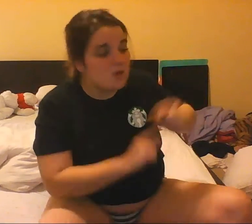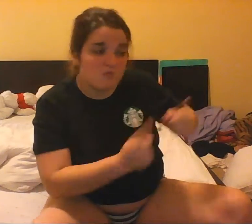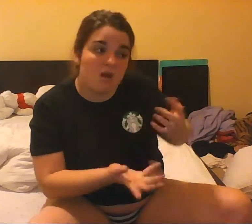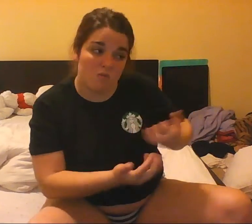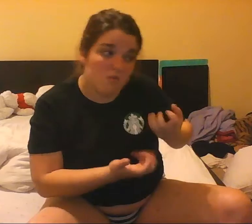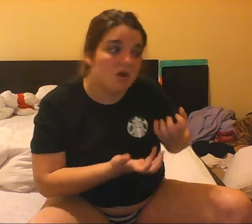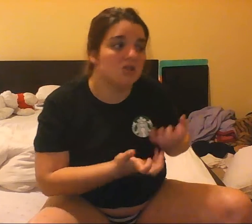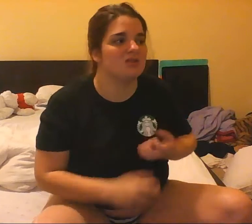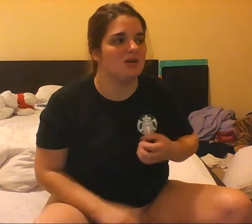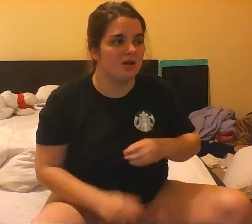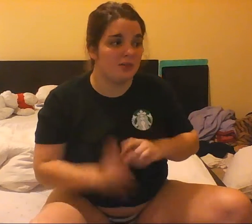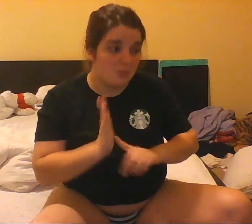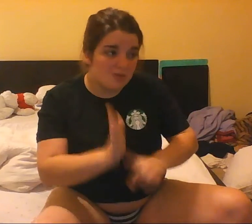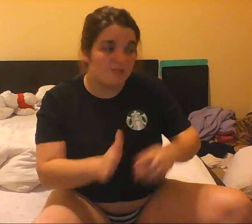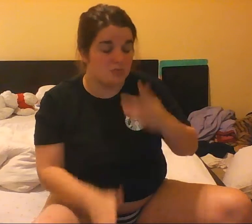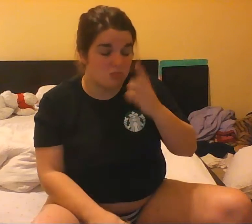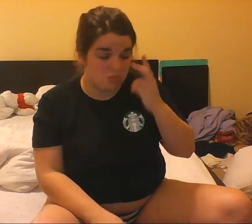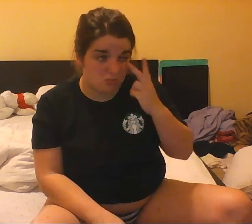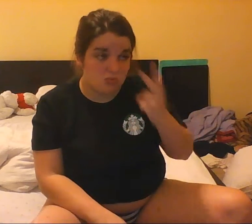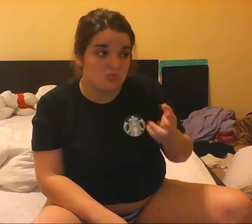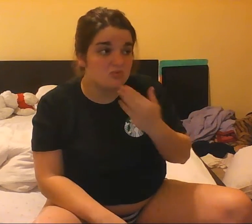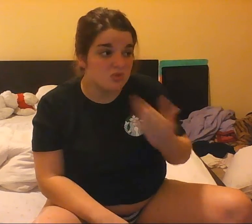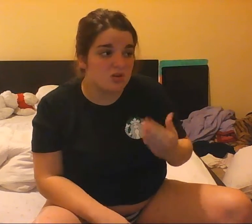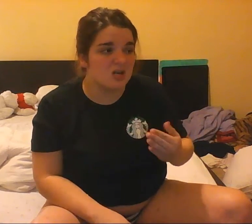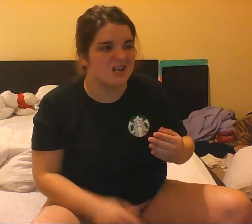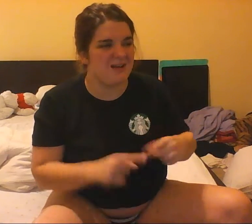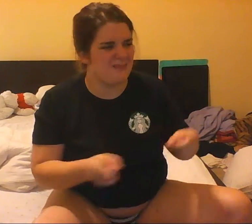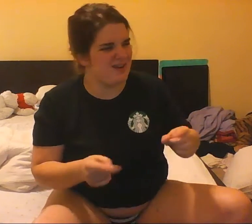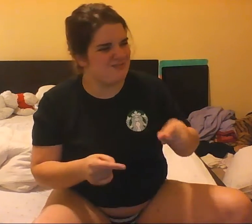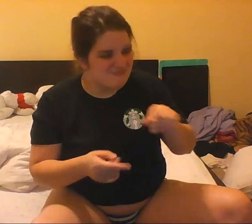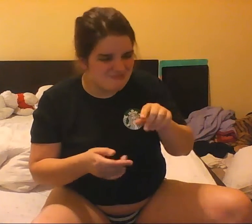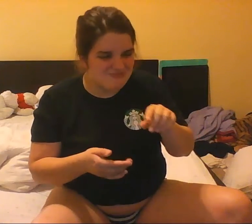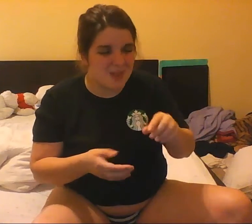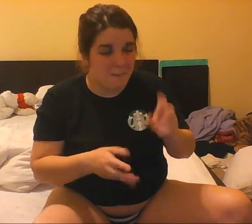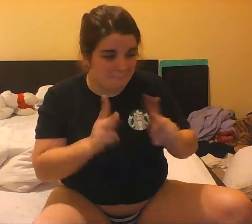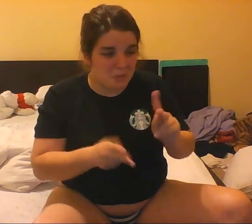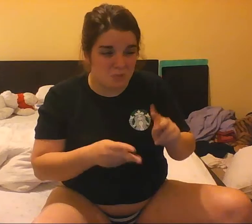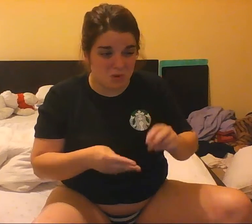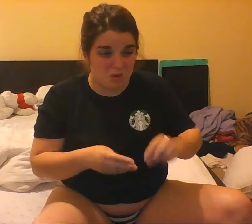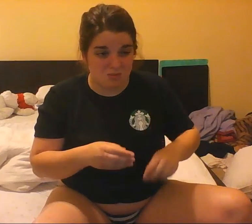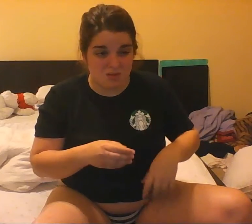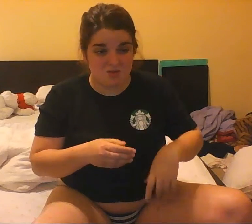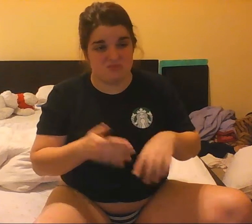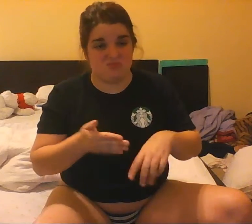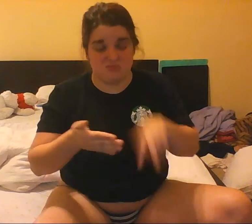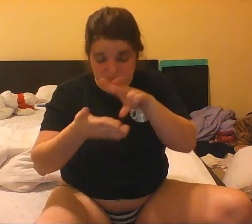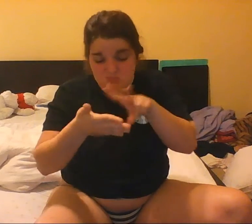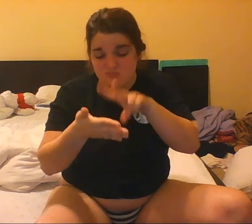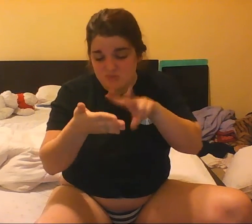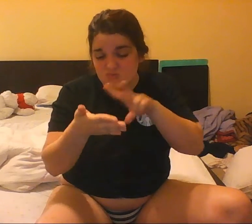charming. But then when I read reviews and actually unpacked what's going on, I was so grossed out that I did not want to see it. And in fact,